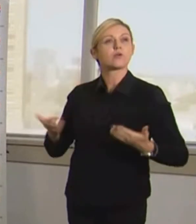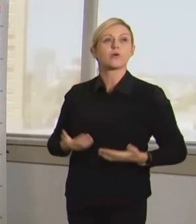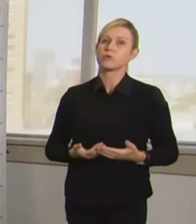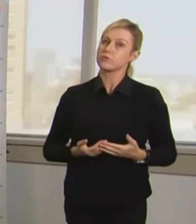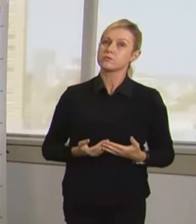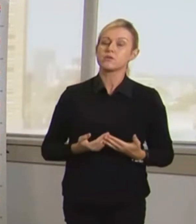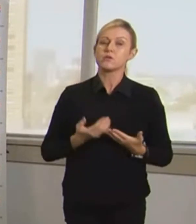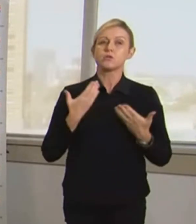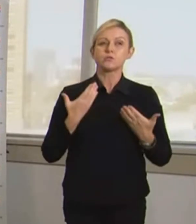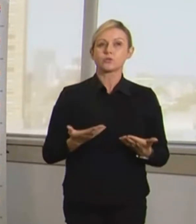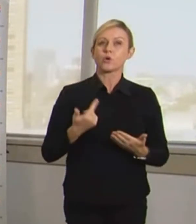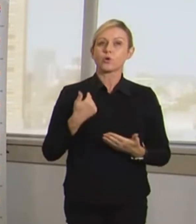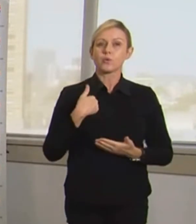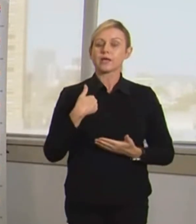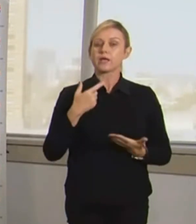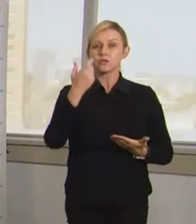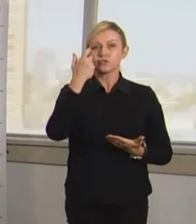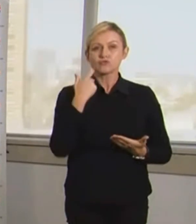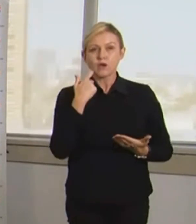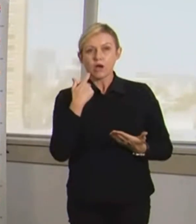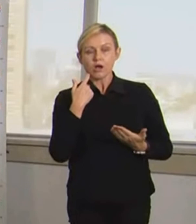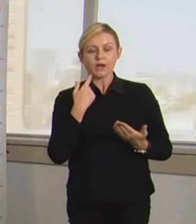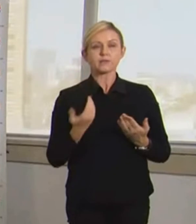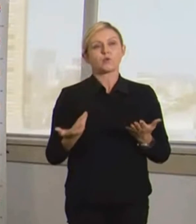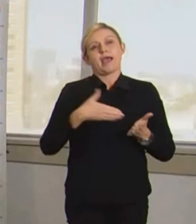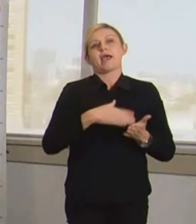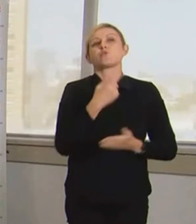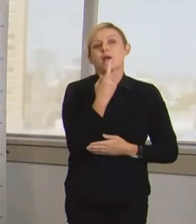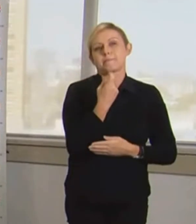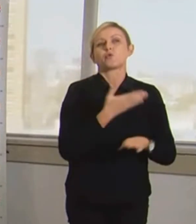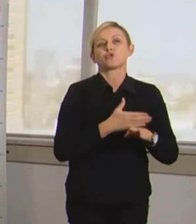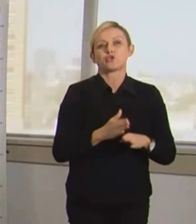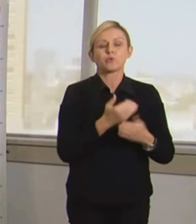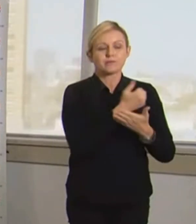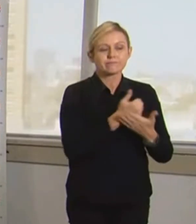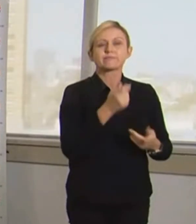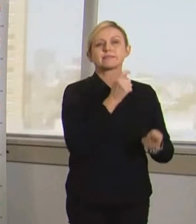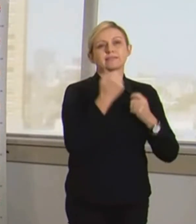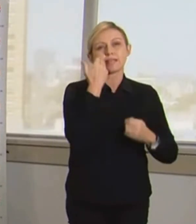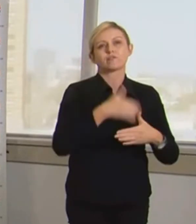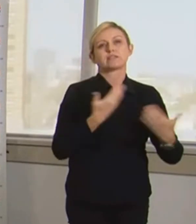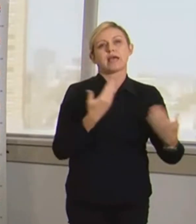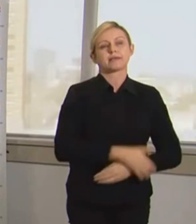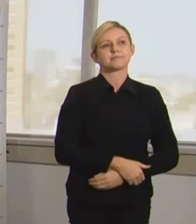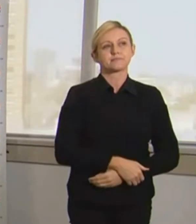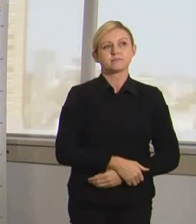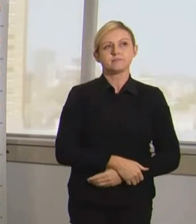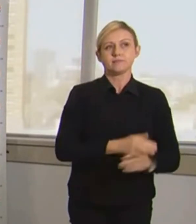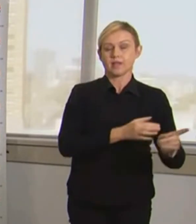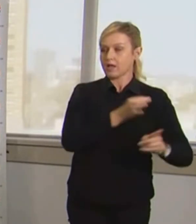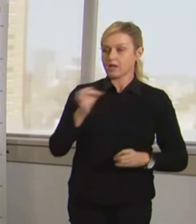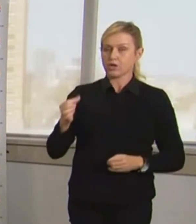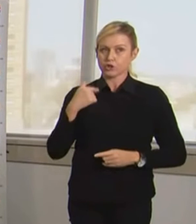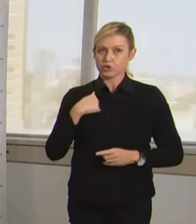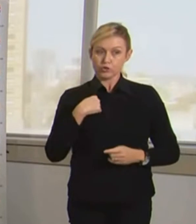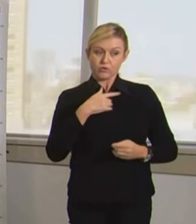and at least provide that layer that's never been done before, it's worth having a go. So then you have full faith in Anglicare, and do you think the family